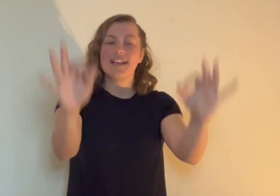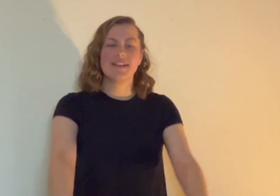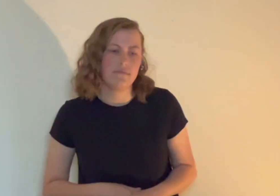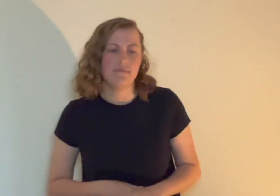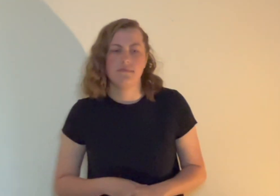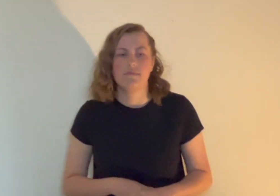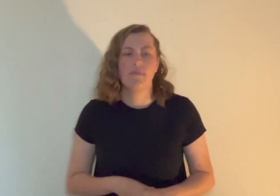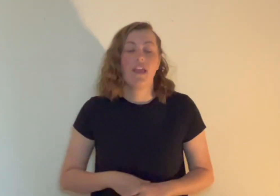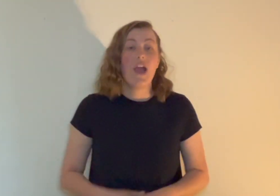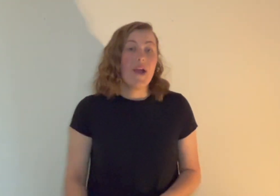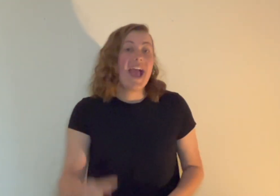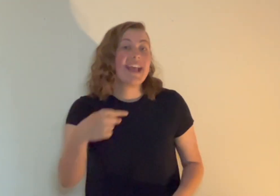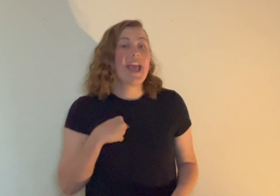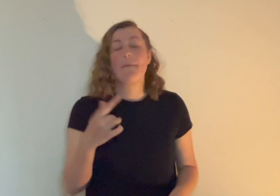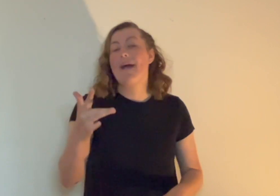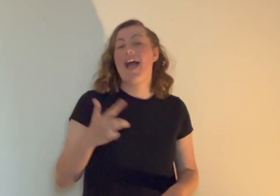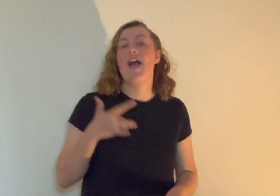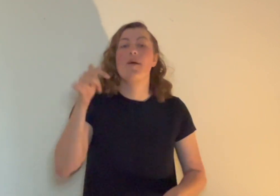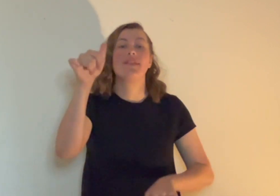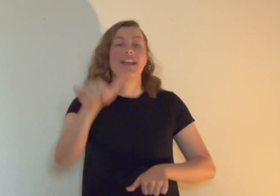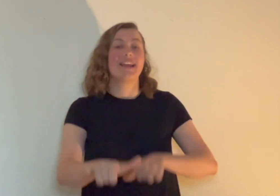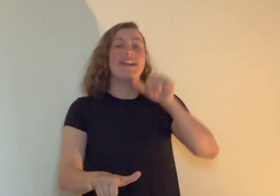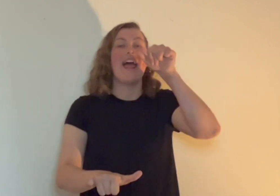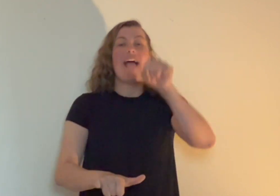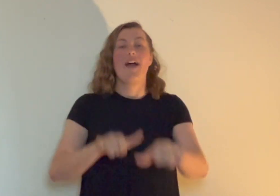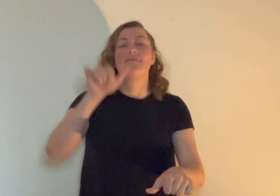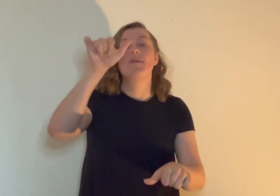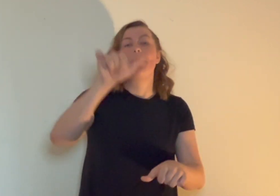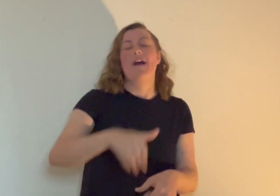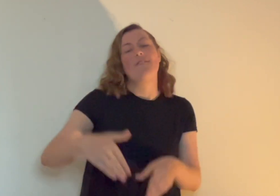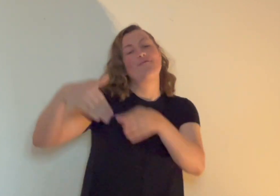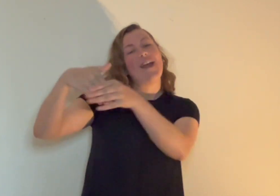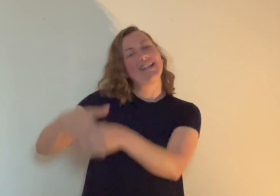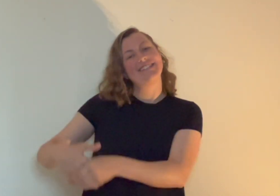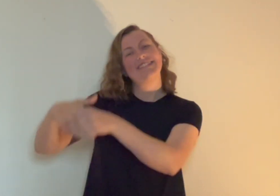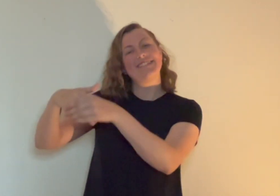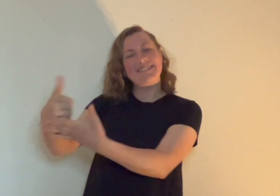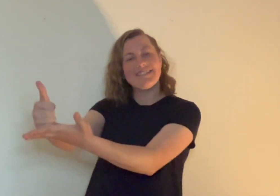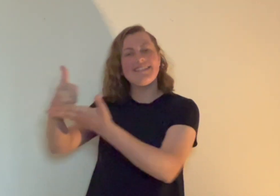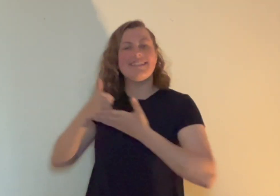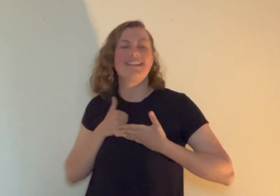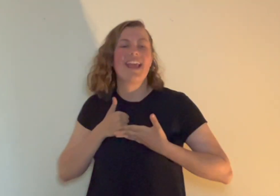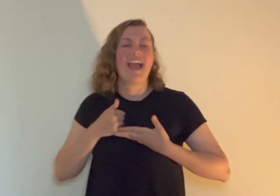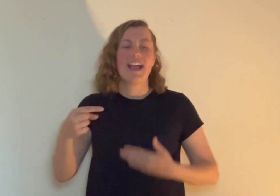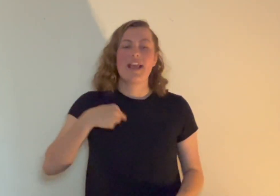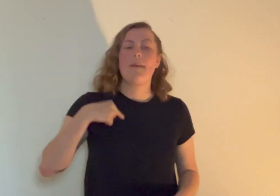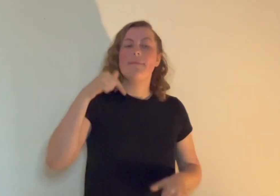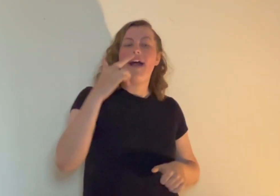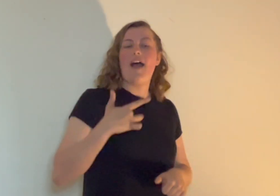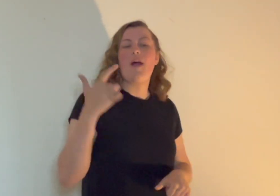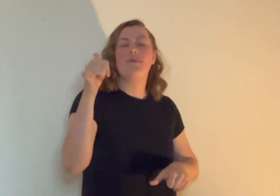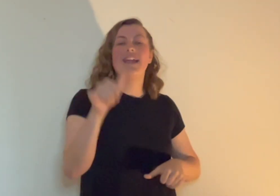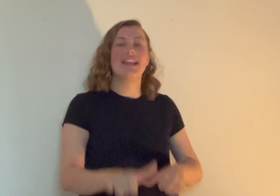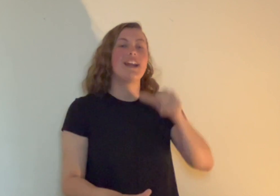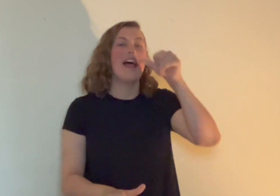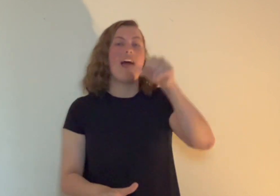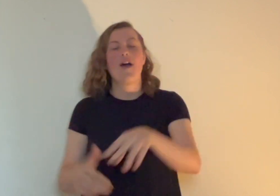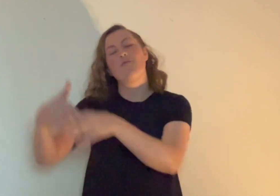Oh, I get by with a little help from my friends Yeah, I get by with a little help from my